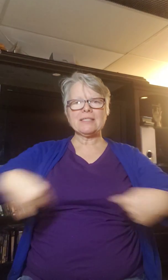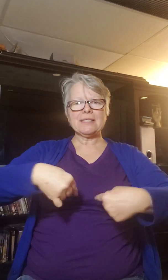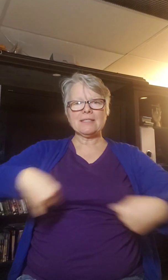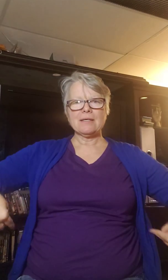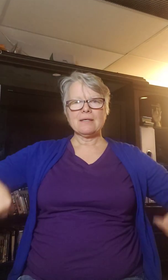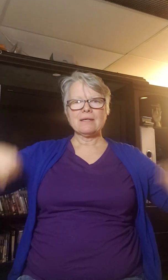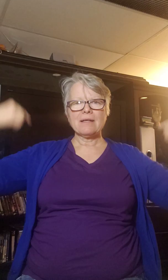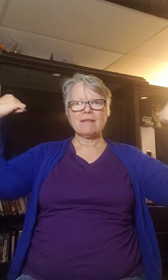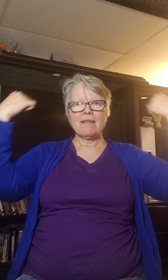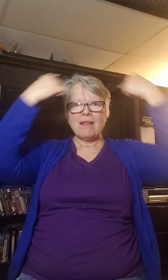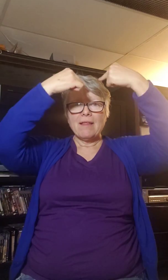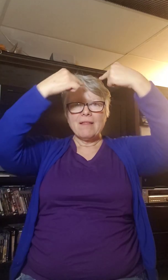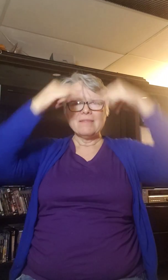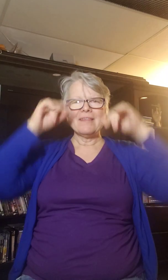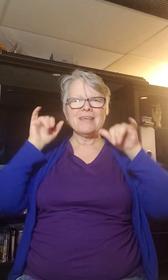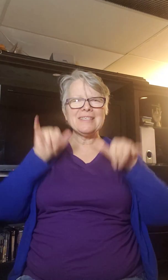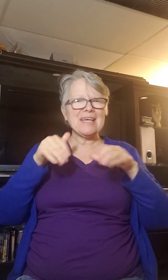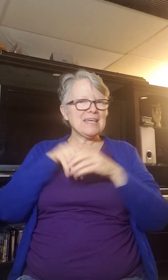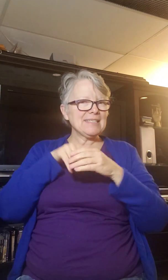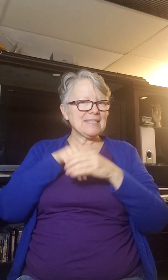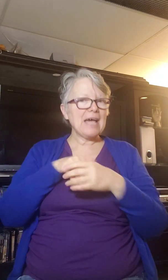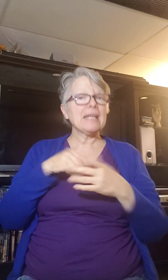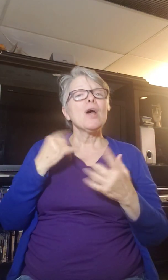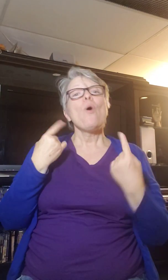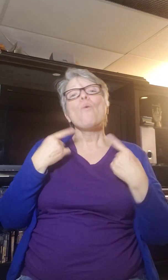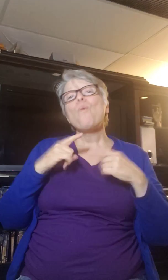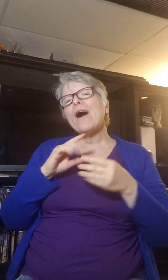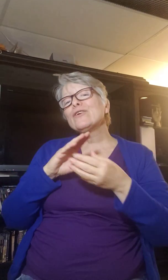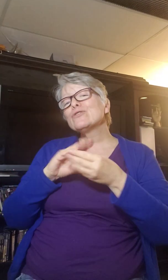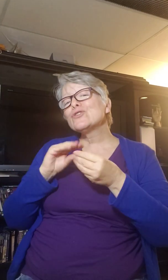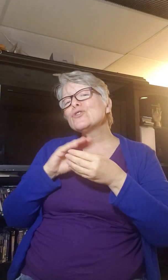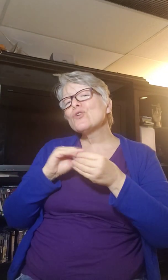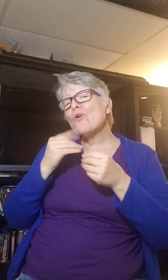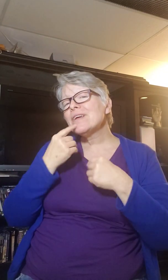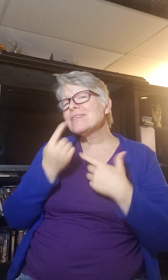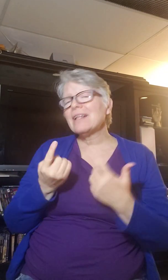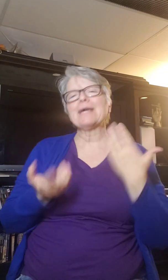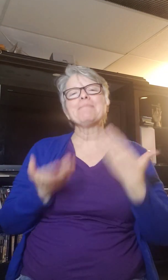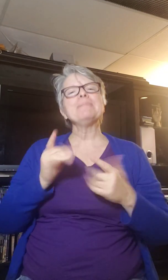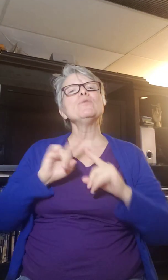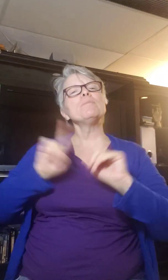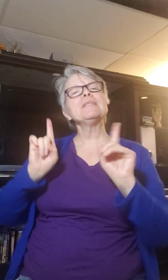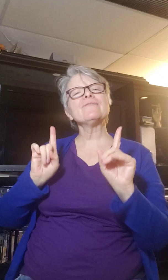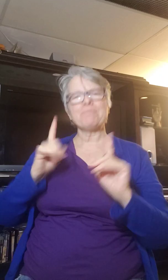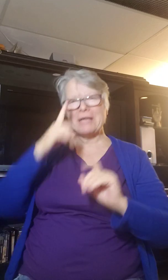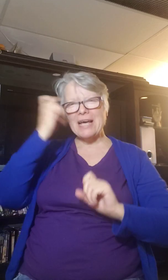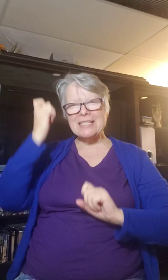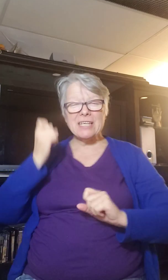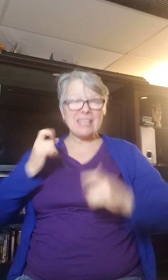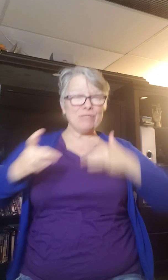box that they stay inside. While your storytelling, and maybe will be different because it gets